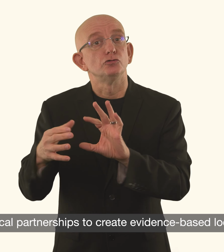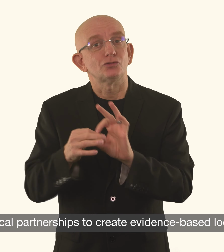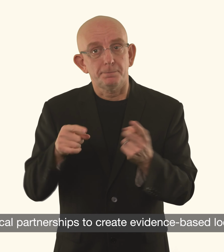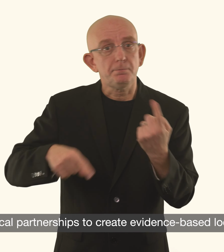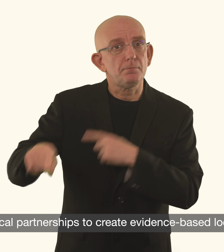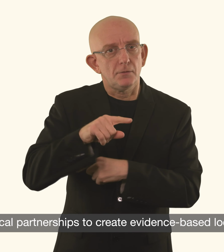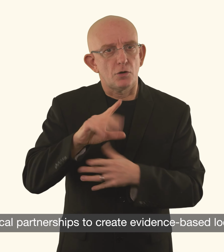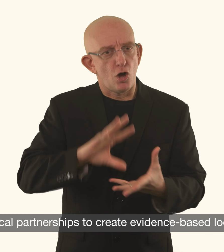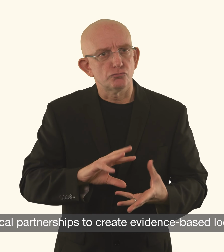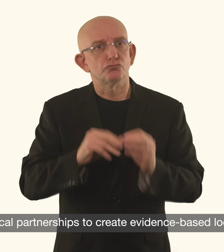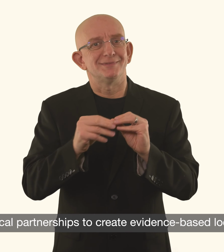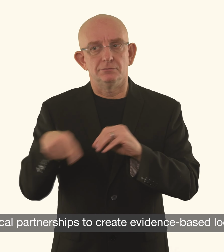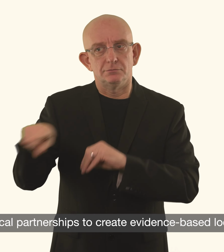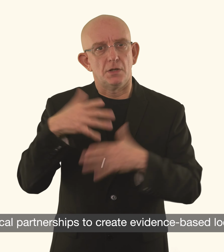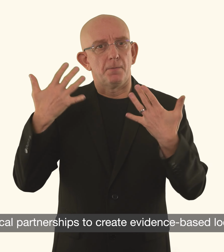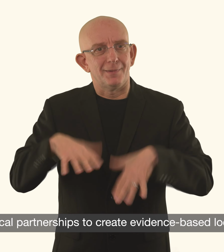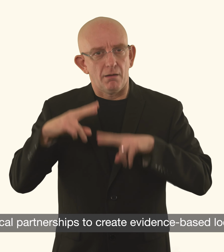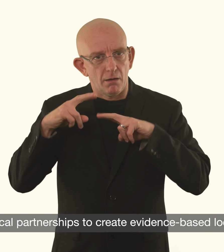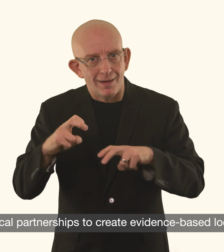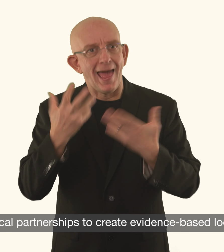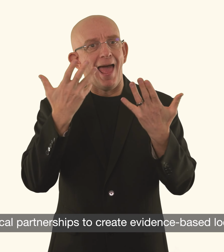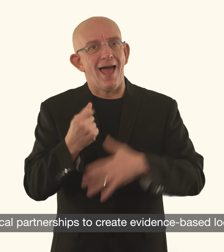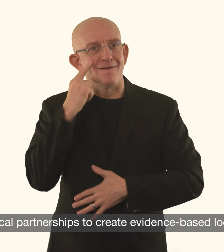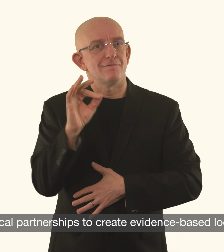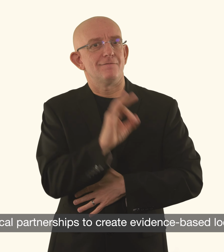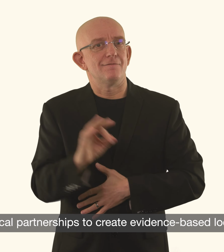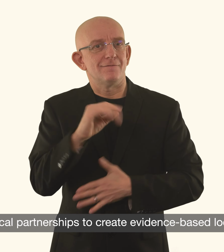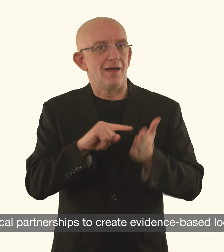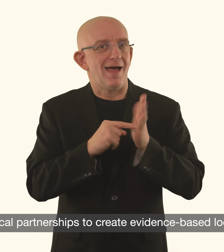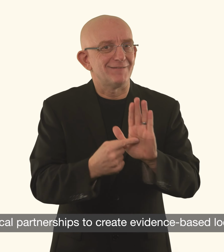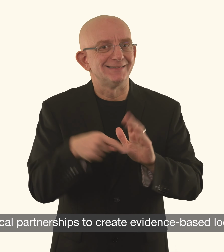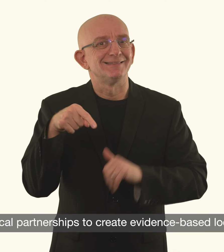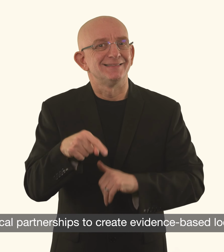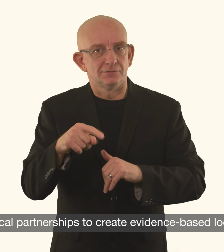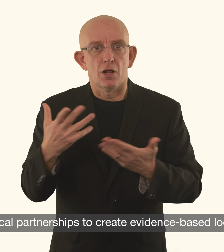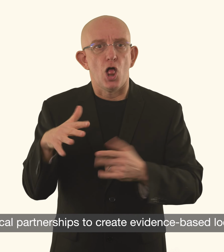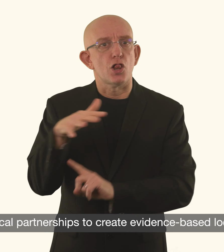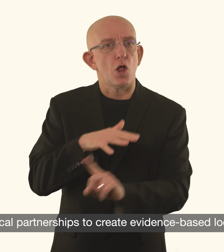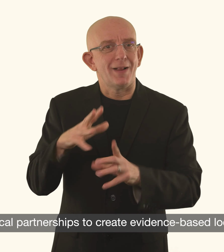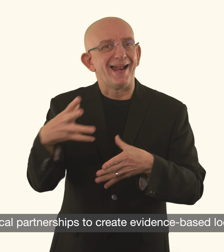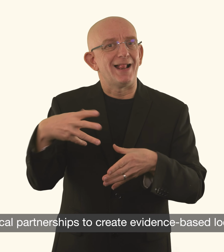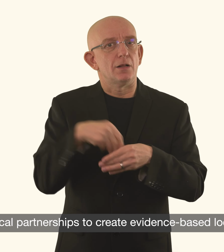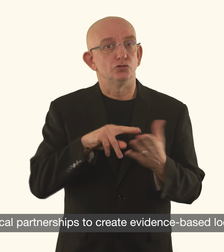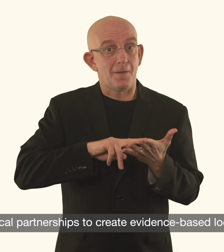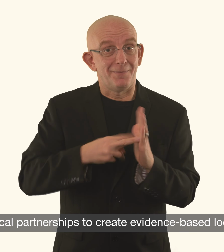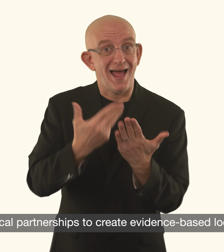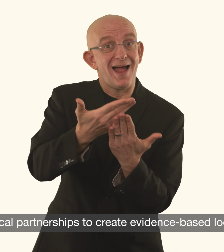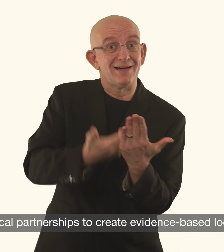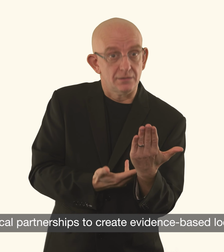We will expect local partnerships to create evidence-based local inclusion plans that will set out how the needs of children and young people in the